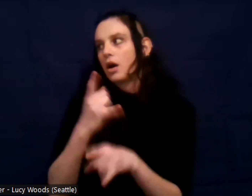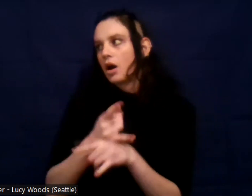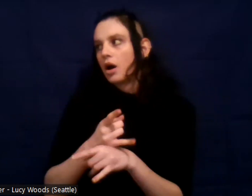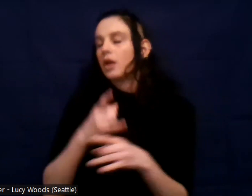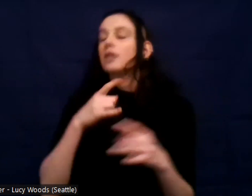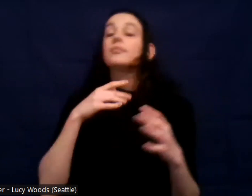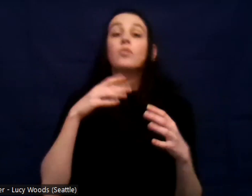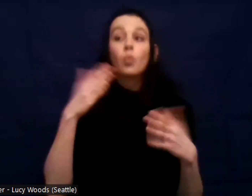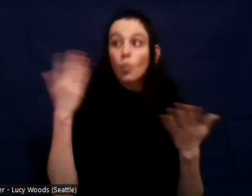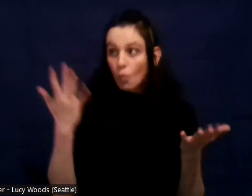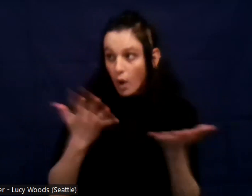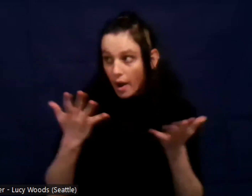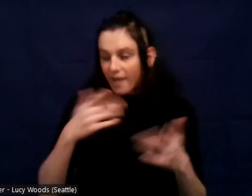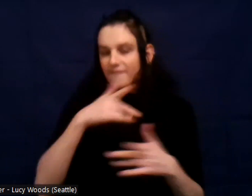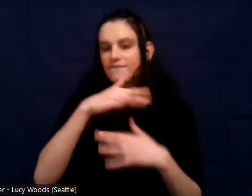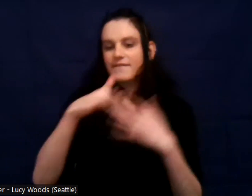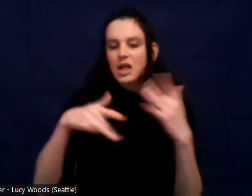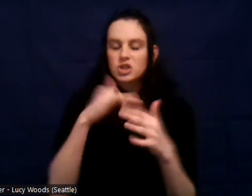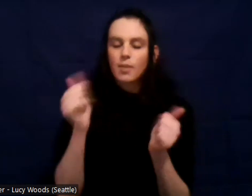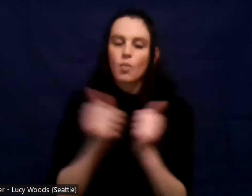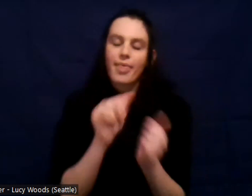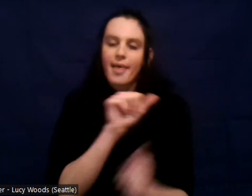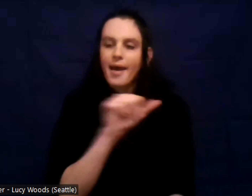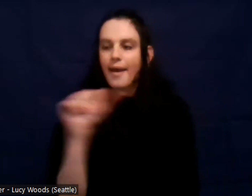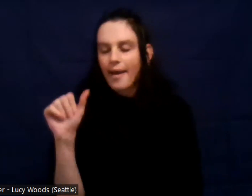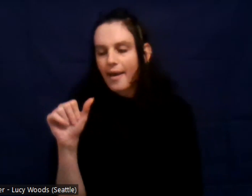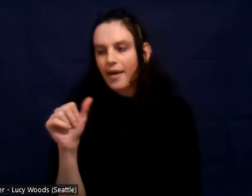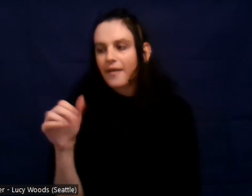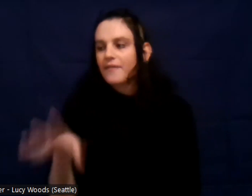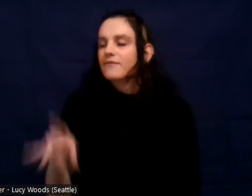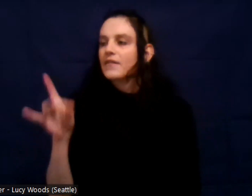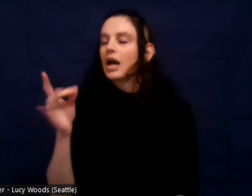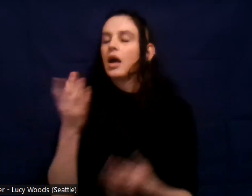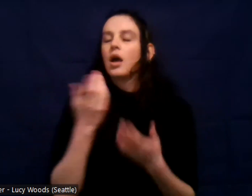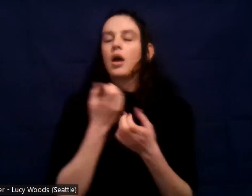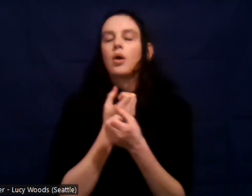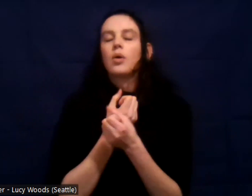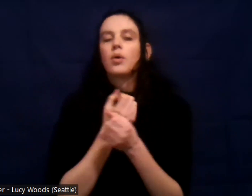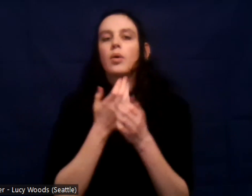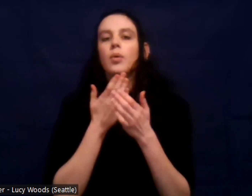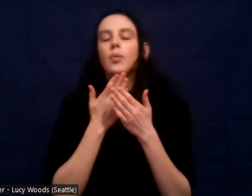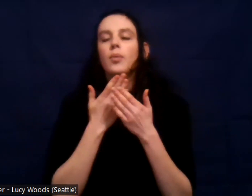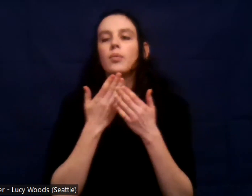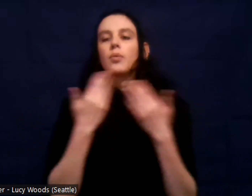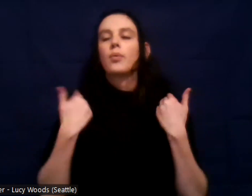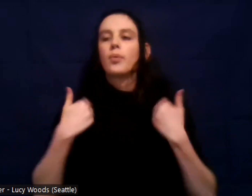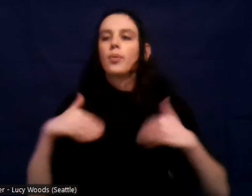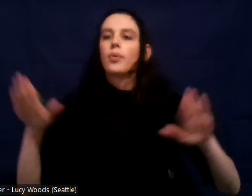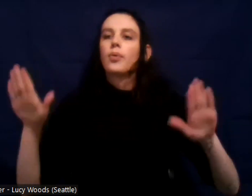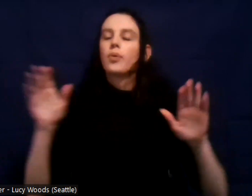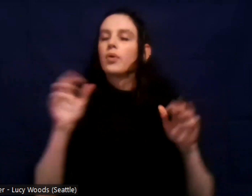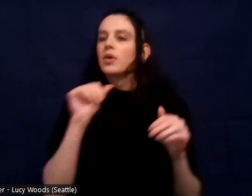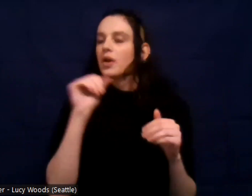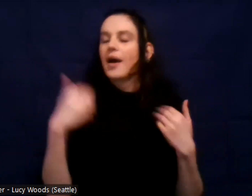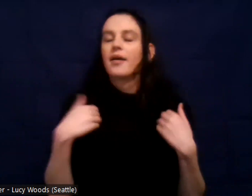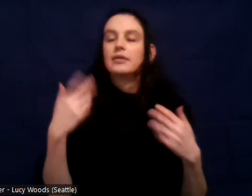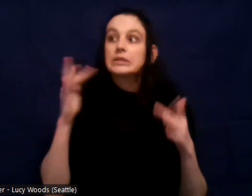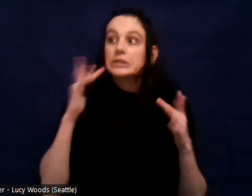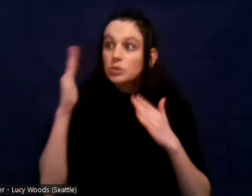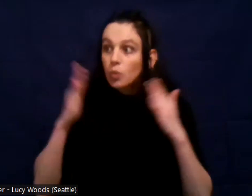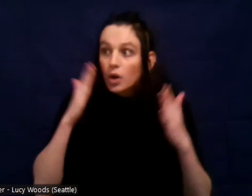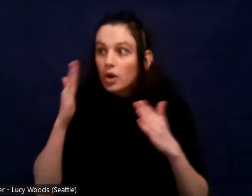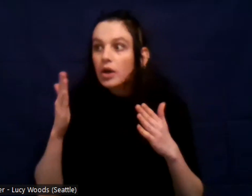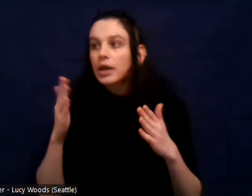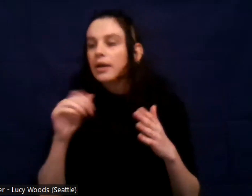in Alcoholics Anonymous. There you will find release from care, boredom, and worry. Your imagination will be